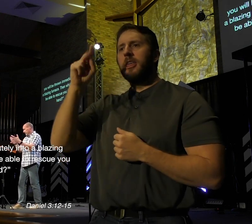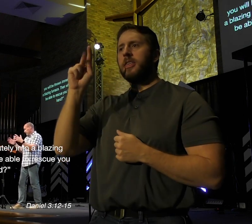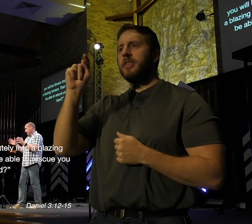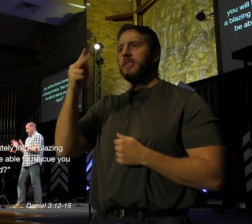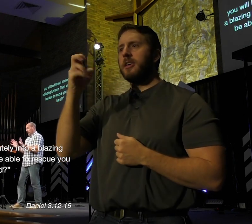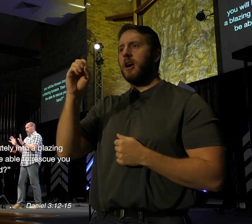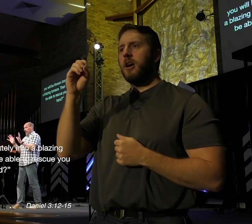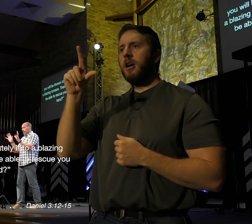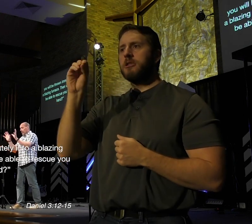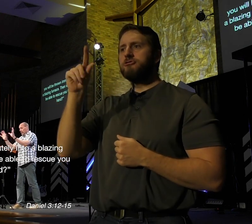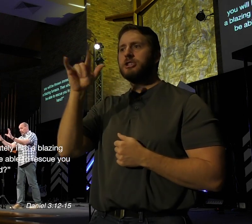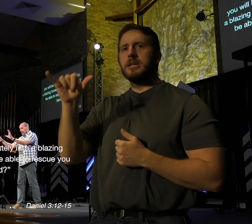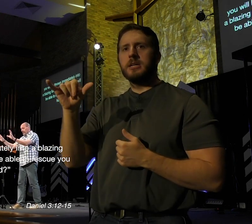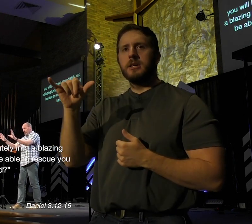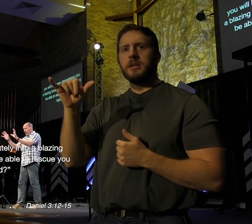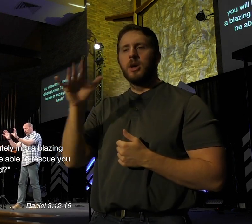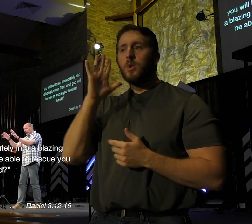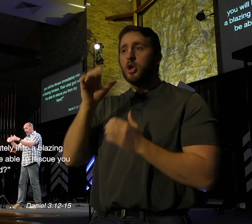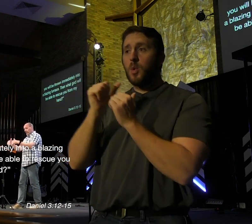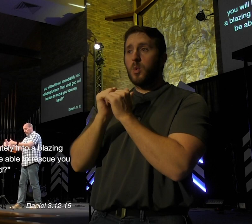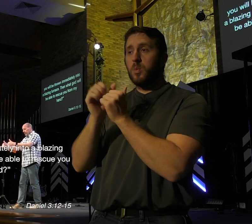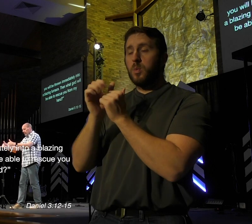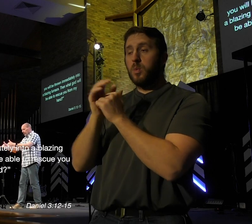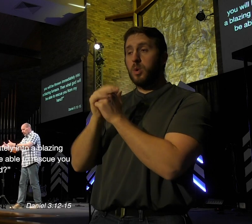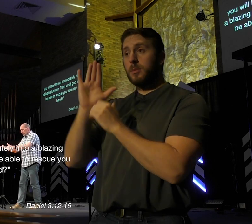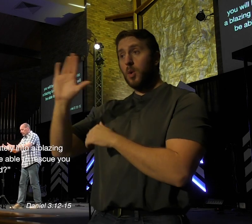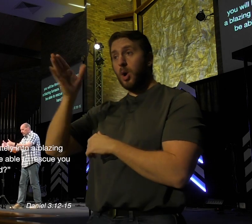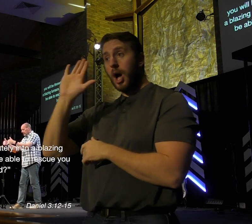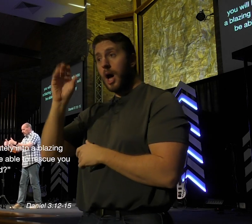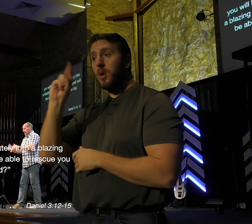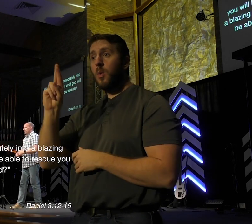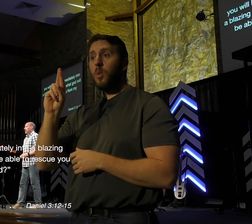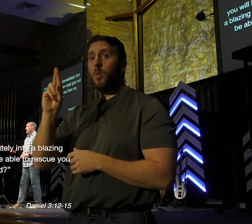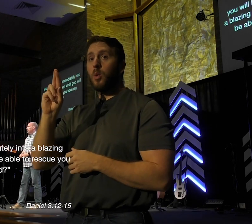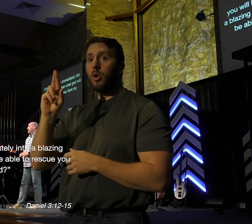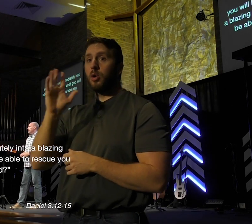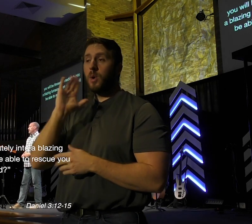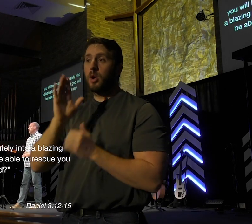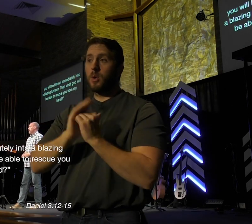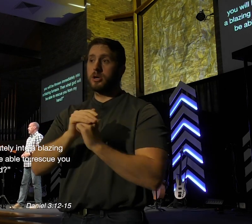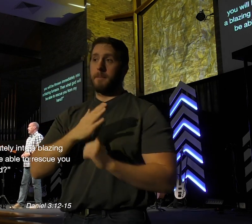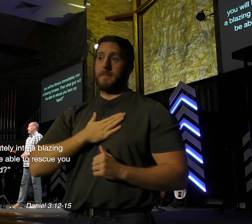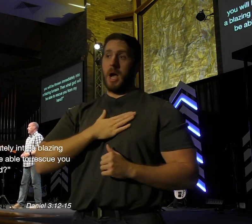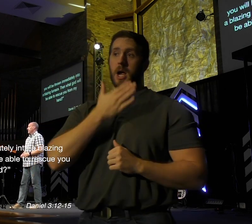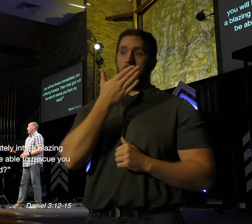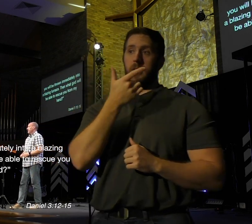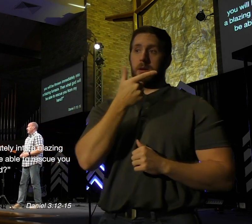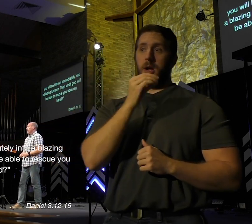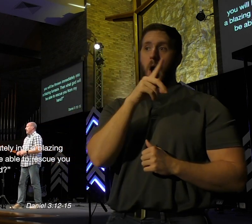And he's basically making it, are you going to worship your God? Or are you going to worship my gods?